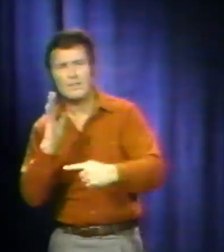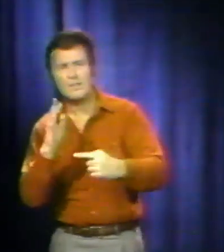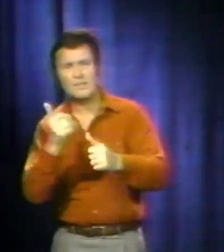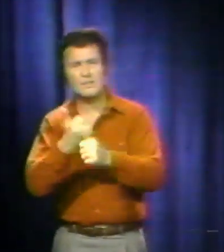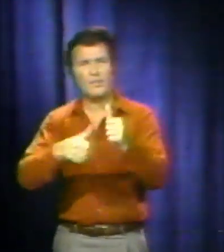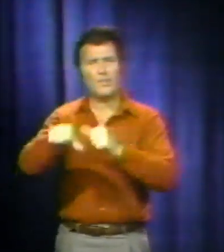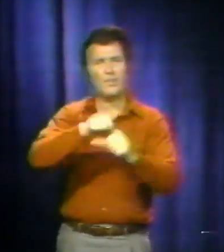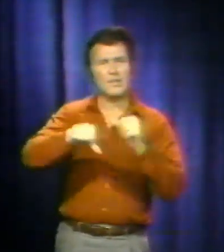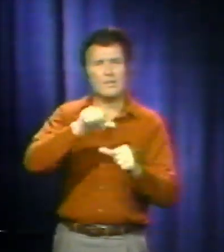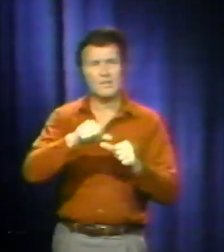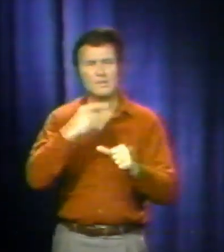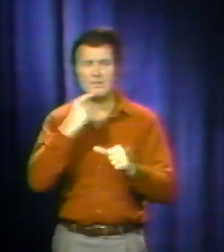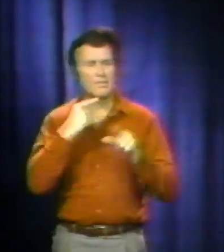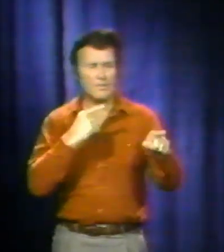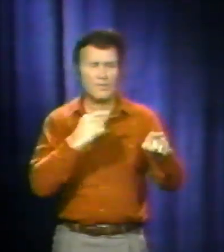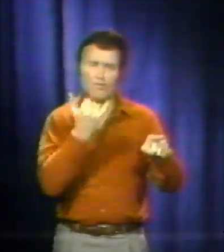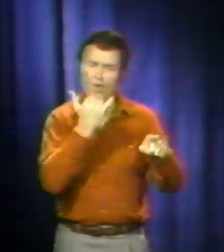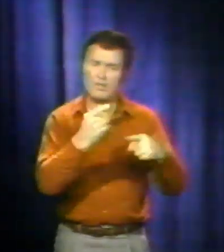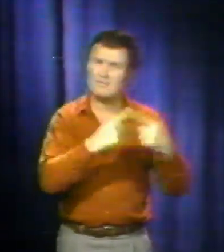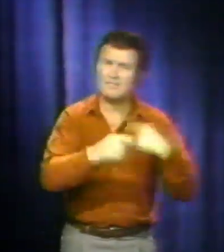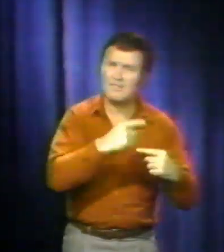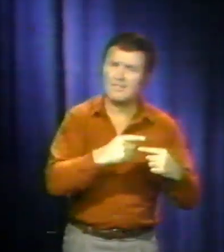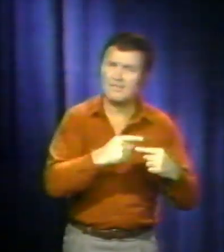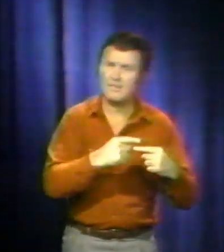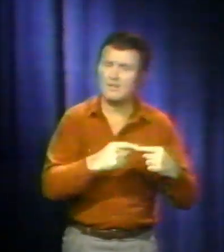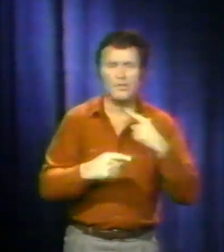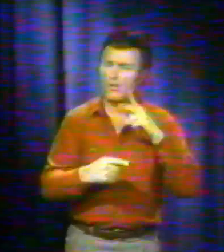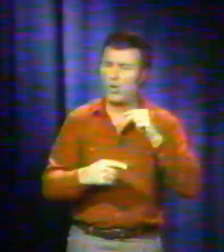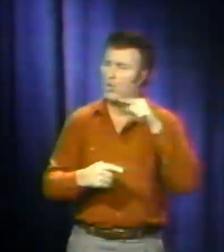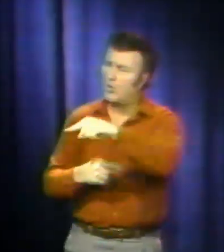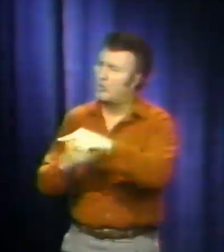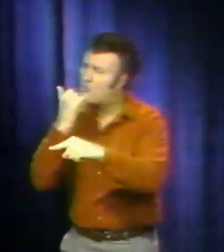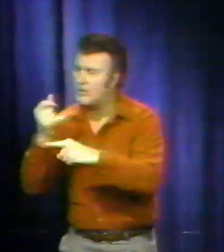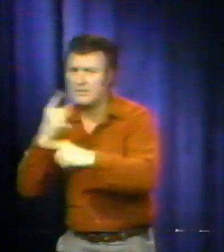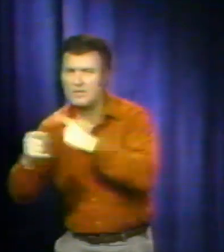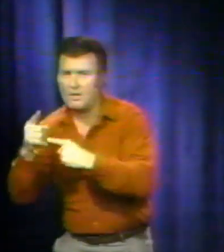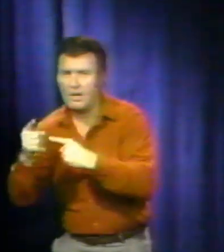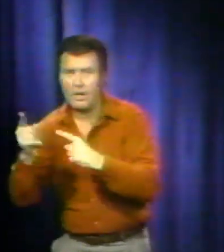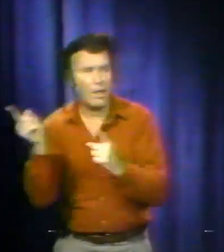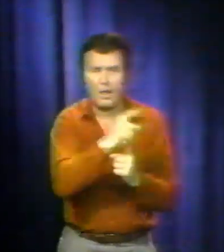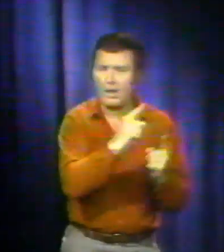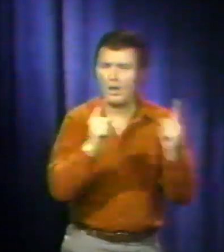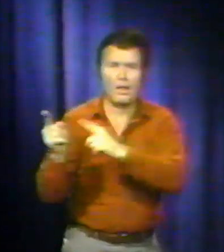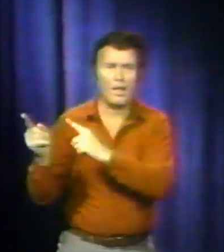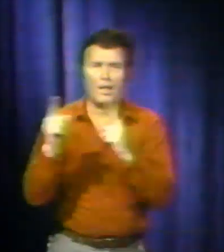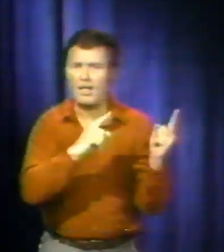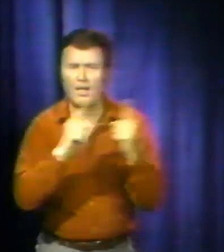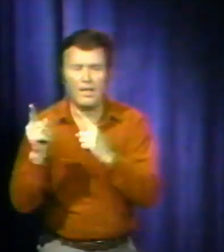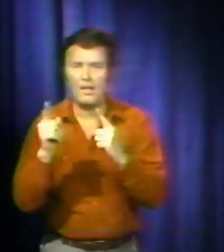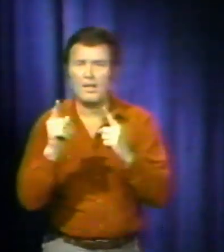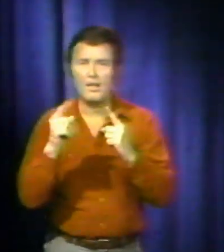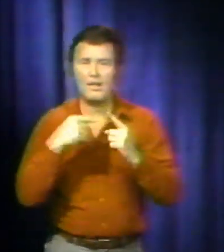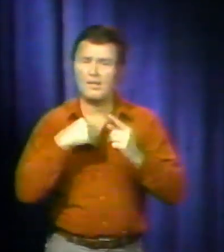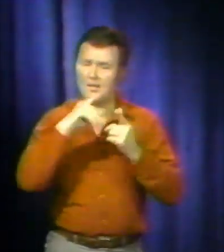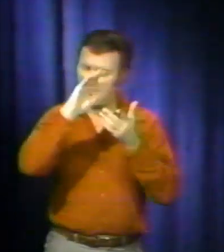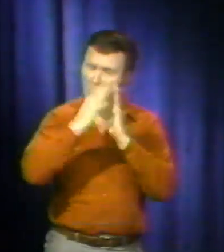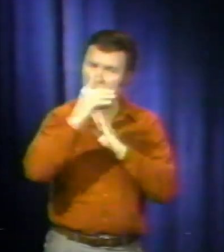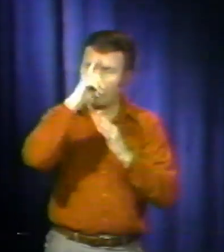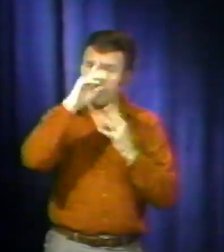other, saying, "No, you're wrong. You're using the wrong sign." And they would go back and forth. I